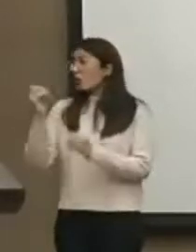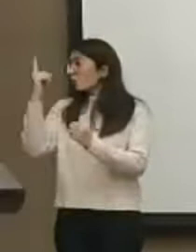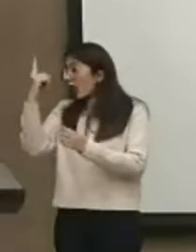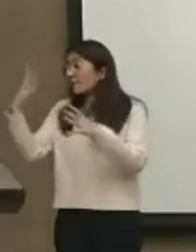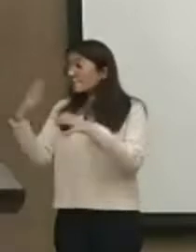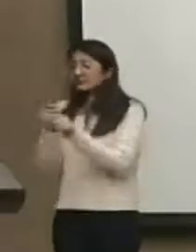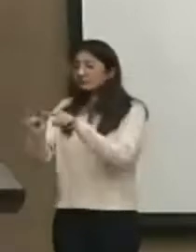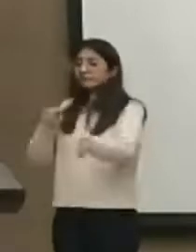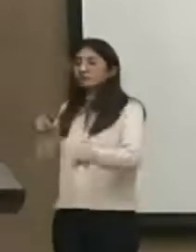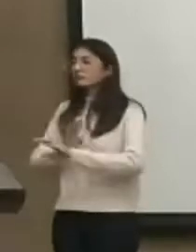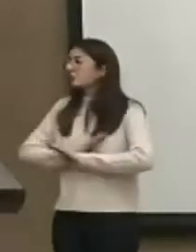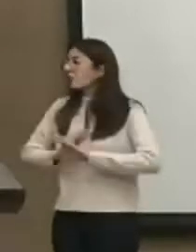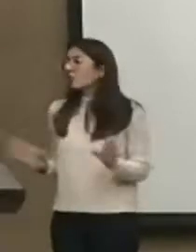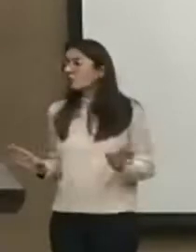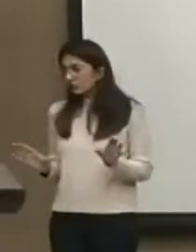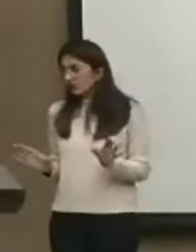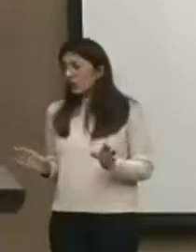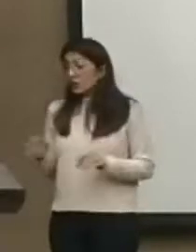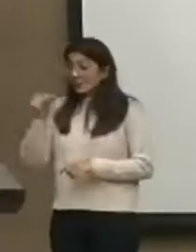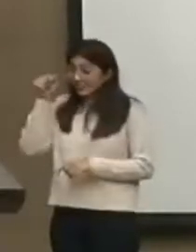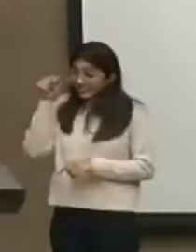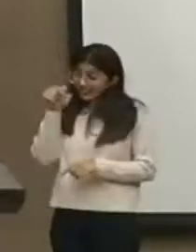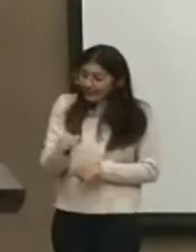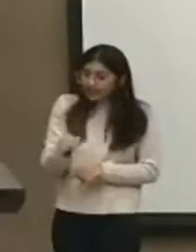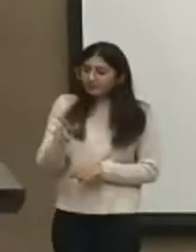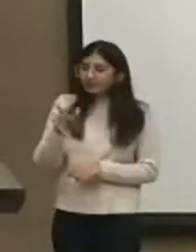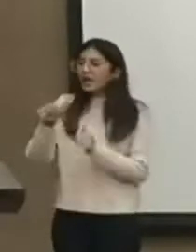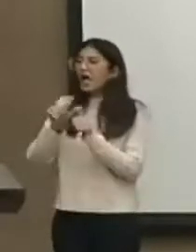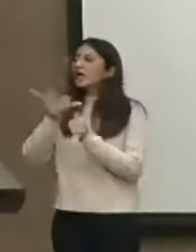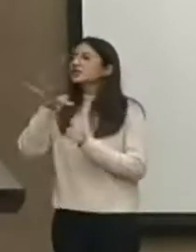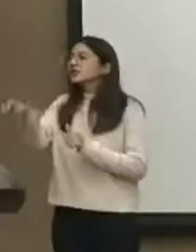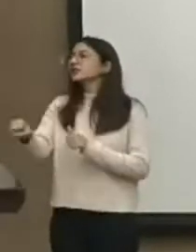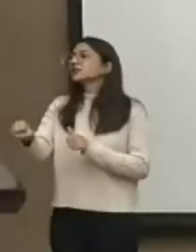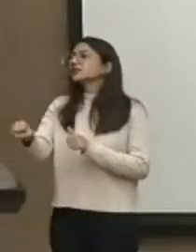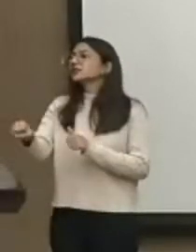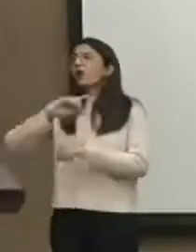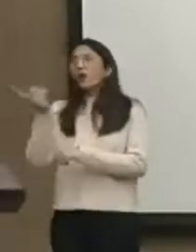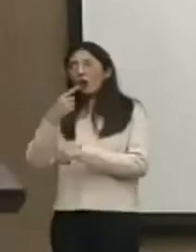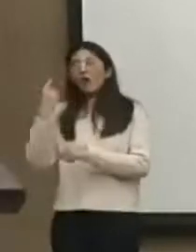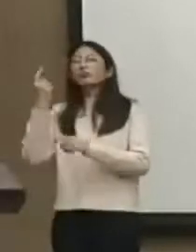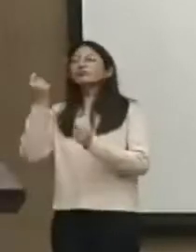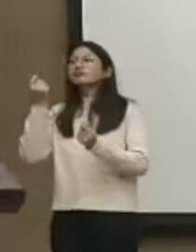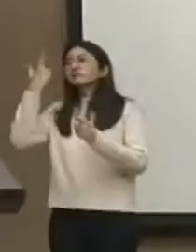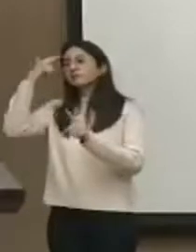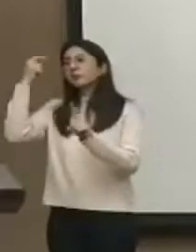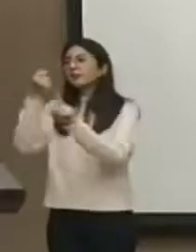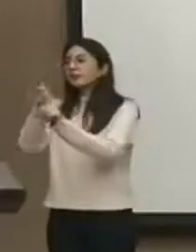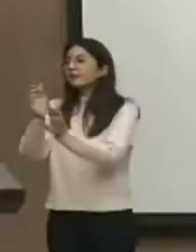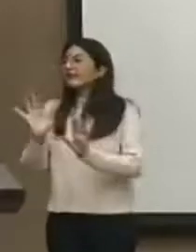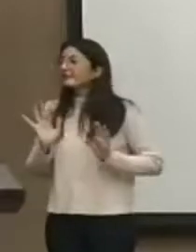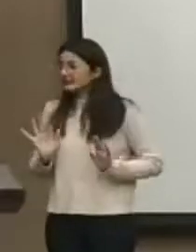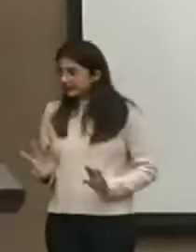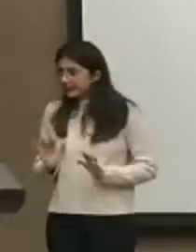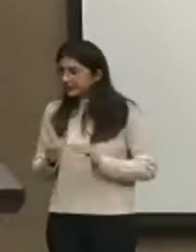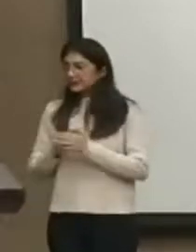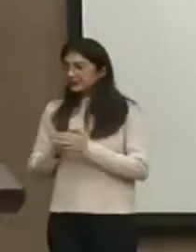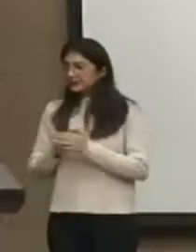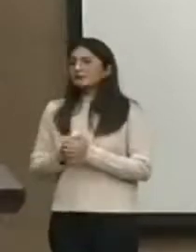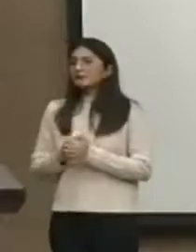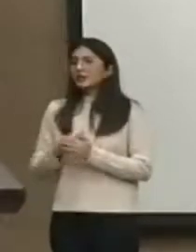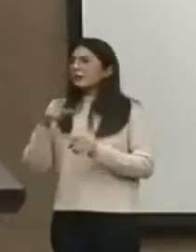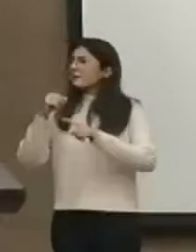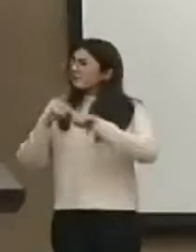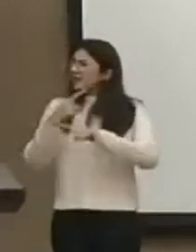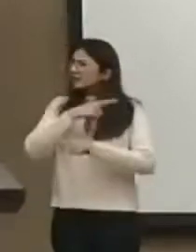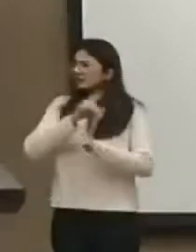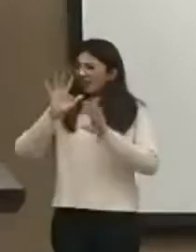left behind. And that's where accessibility became even more mainstream. And then we had a very